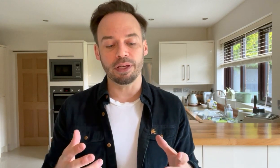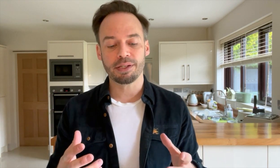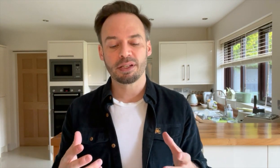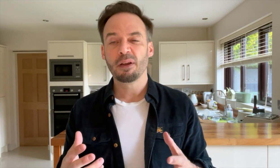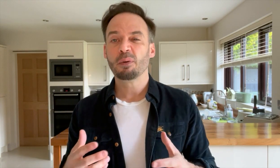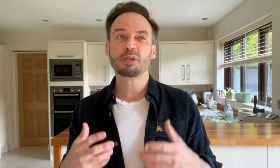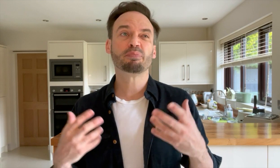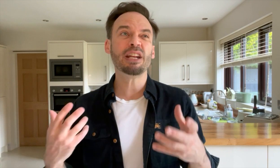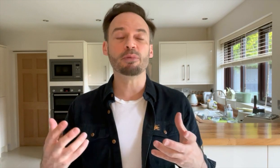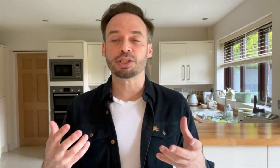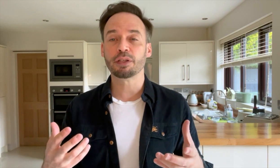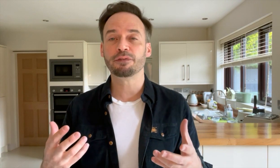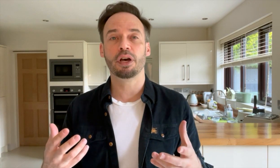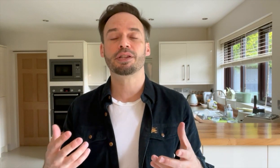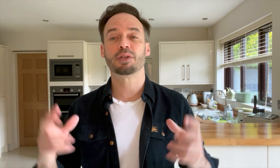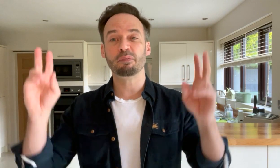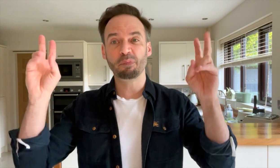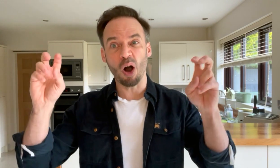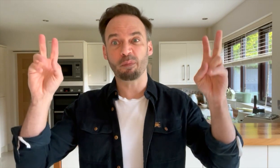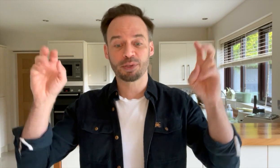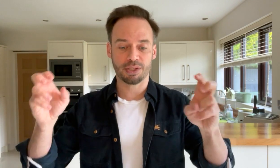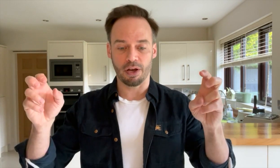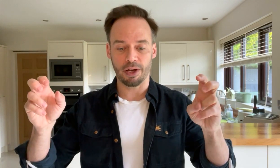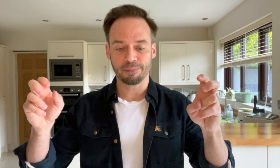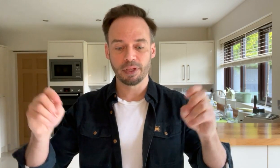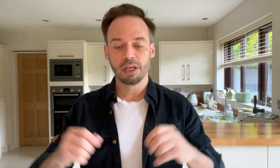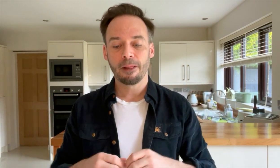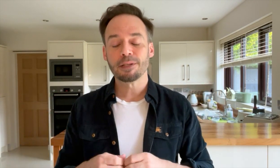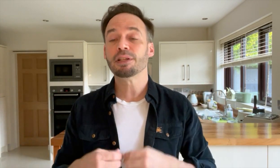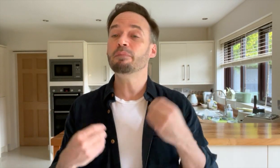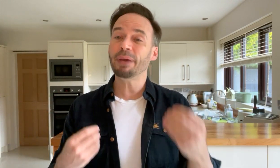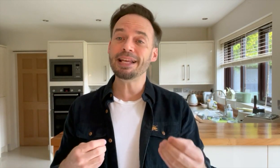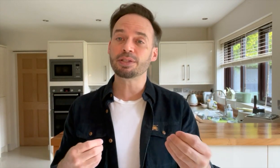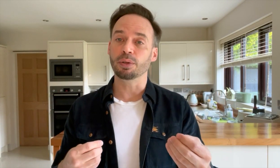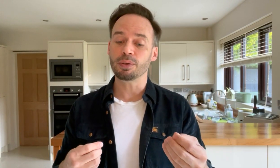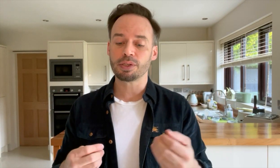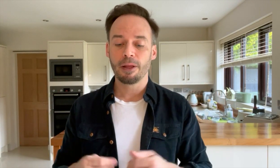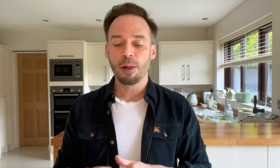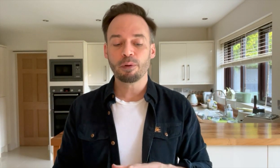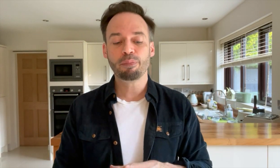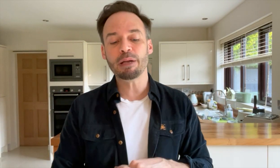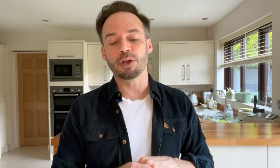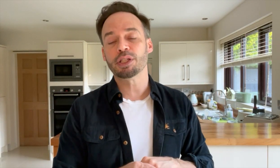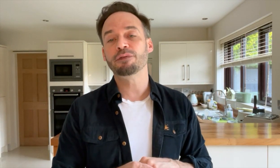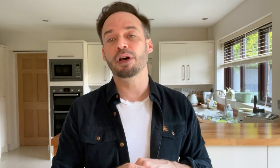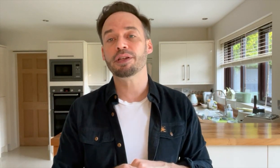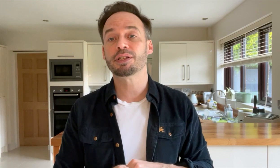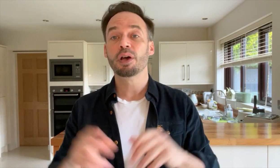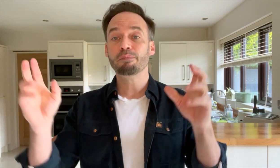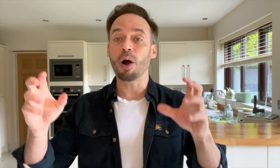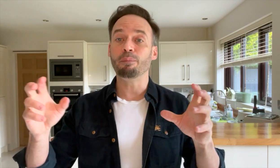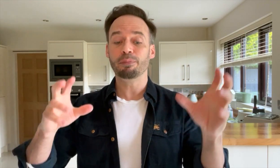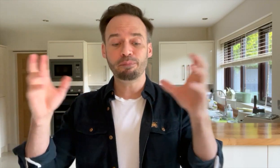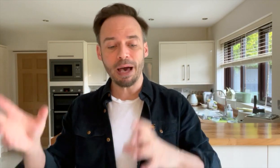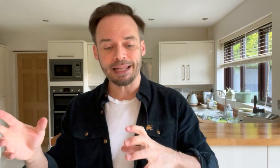was pretty much the first pop star so the beatles were pretty much the first pop band